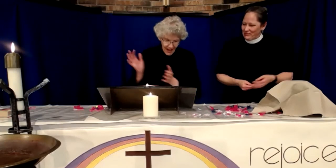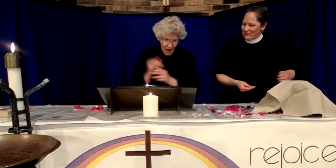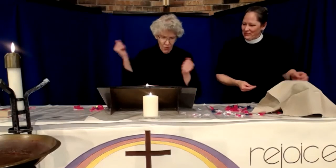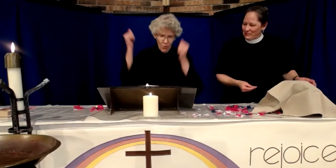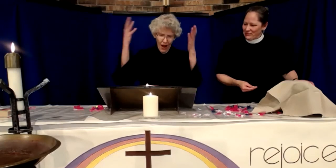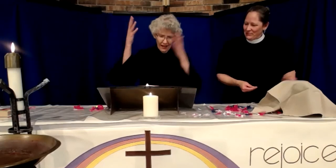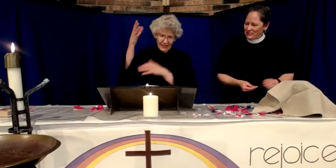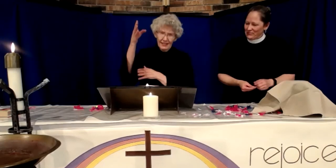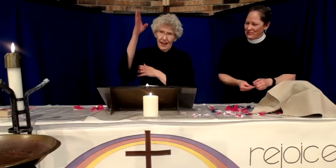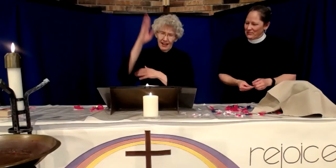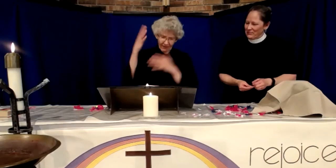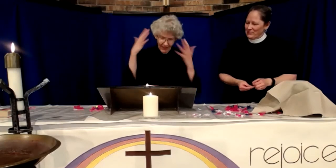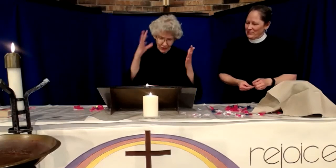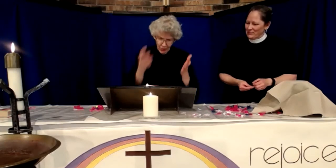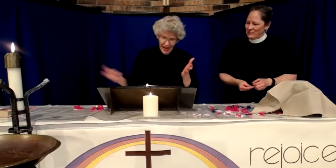Congregation.